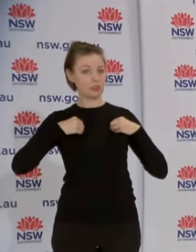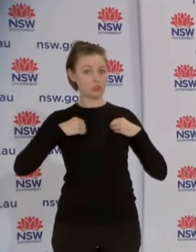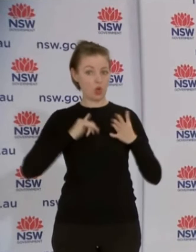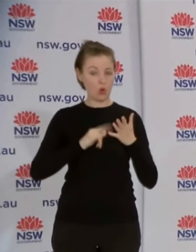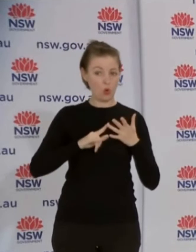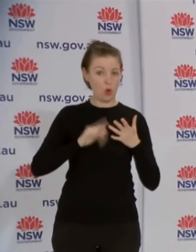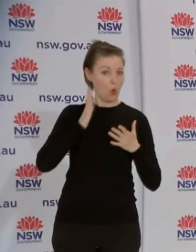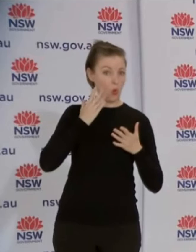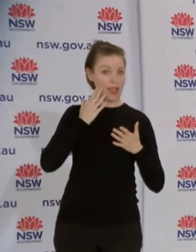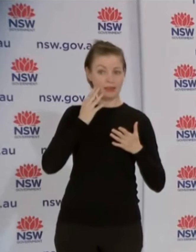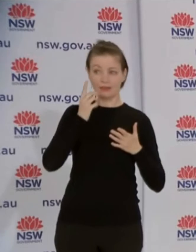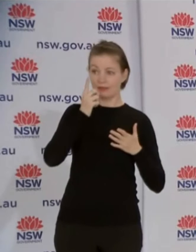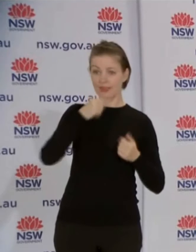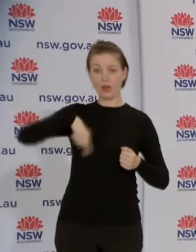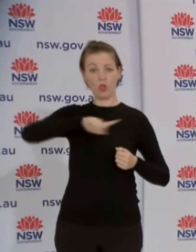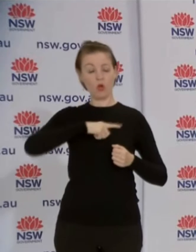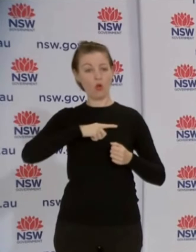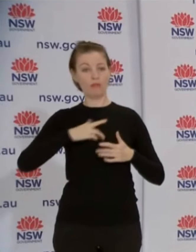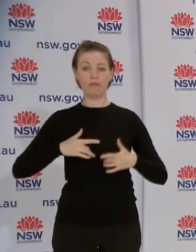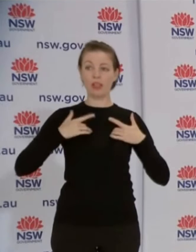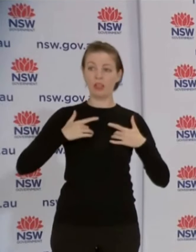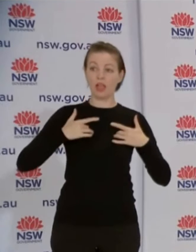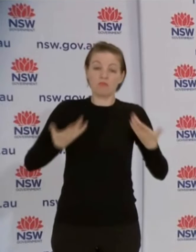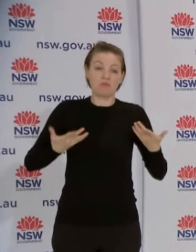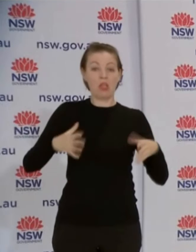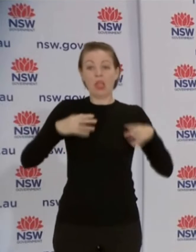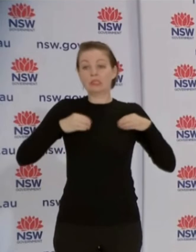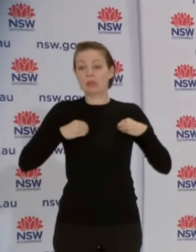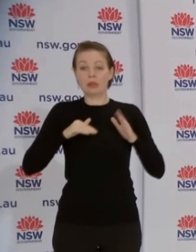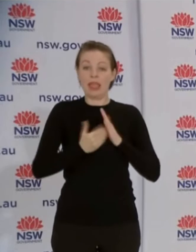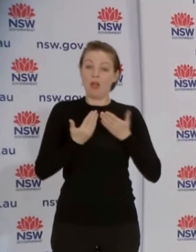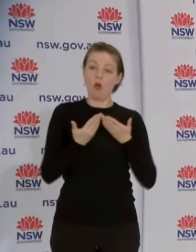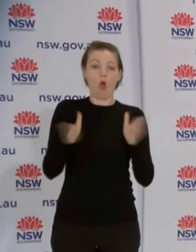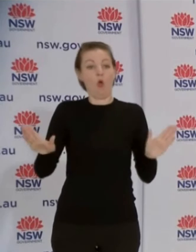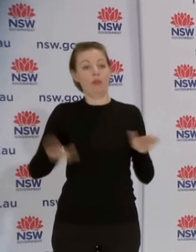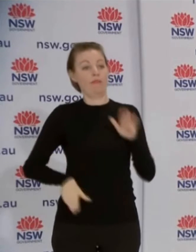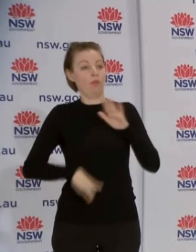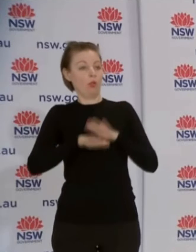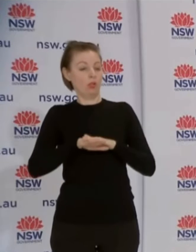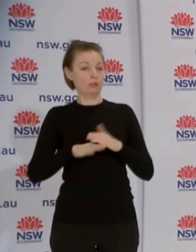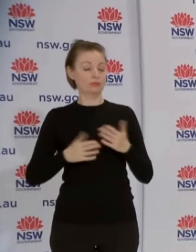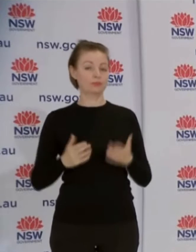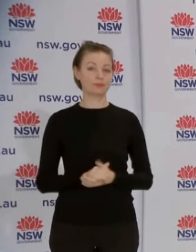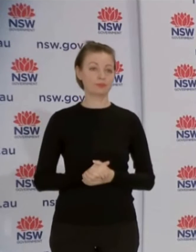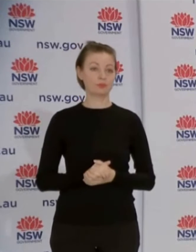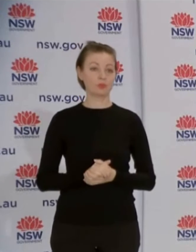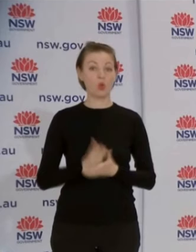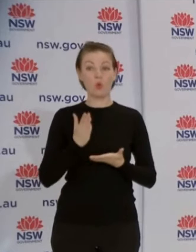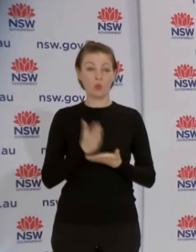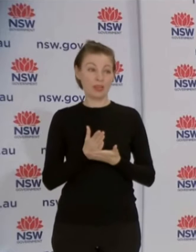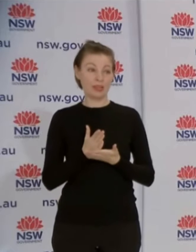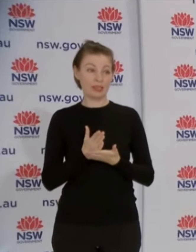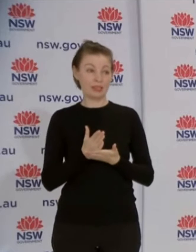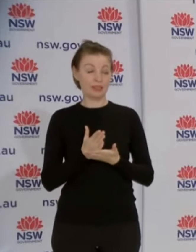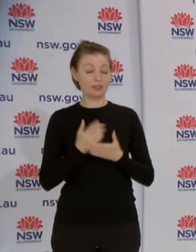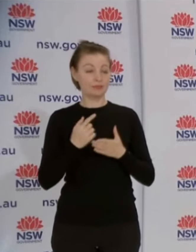reality that most of the world has been confronting. What we're really pleased to say is we've got great vaccines, and